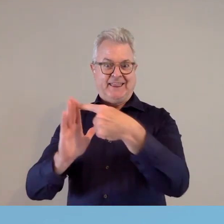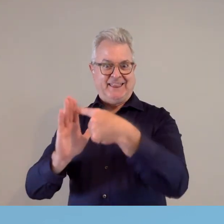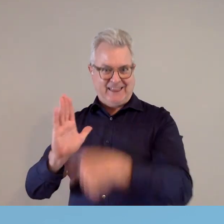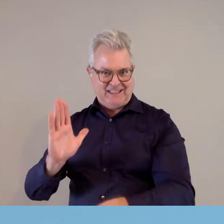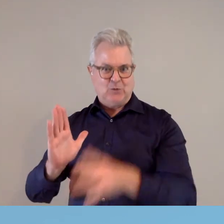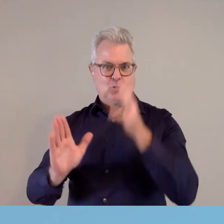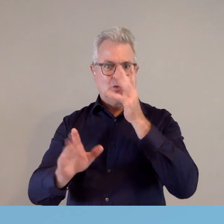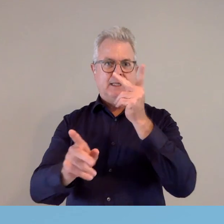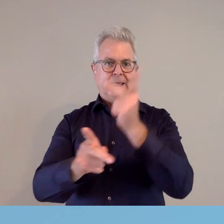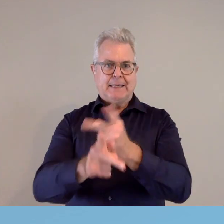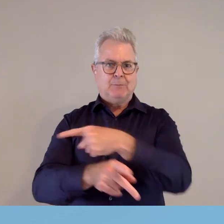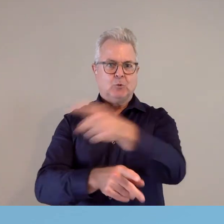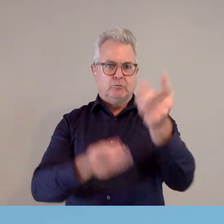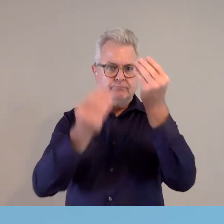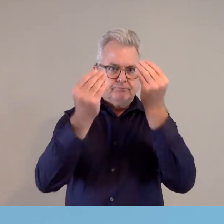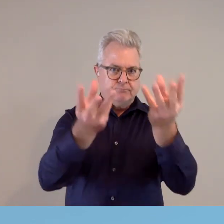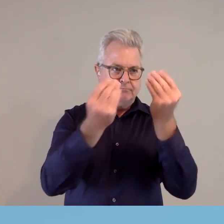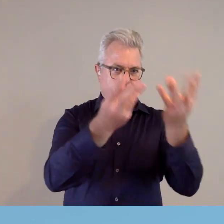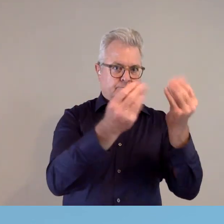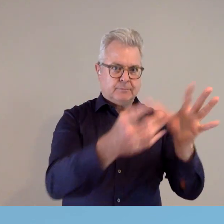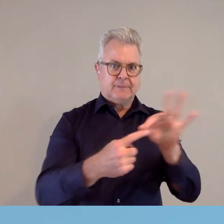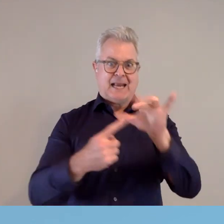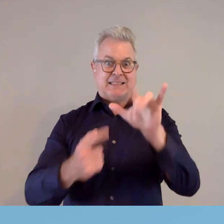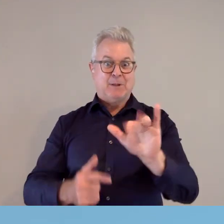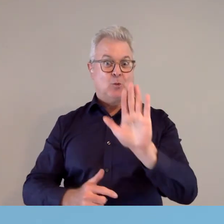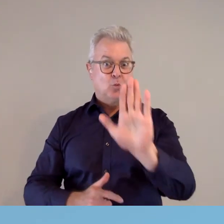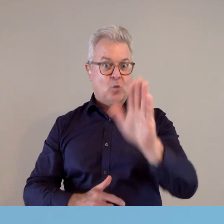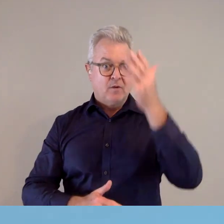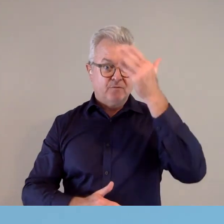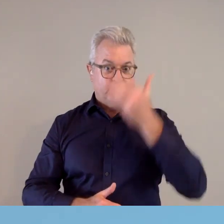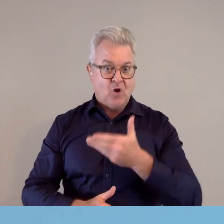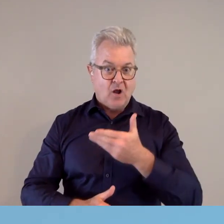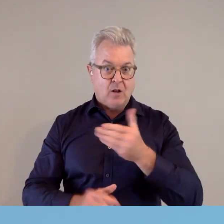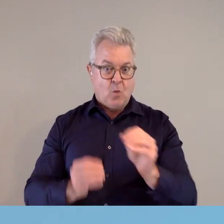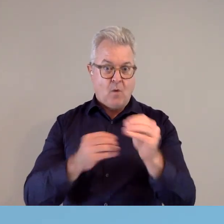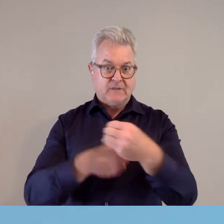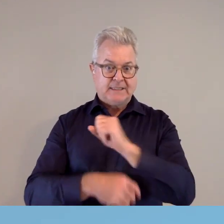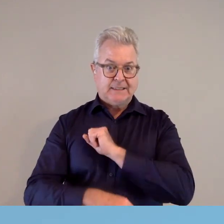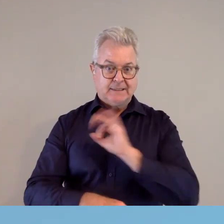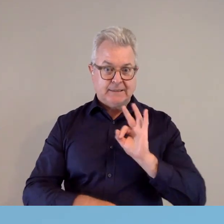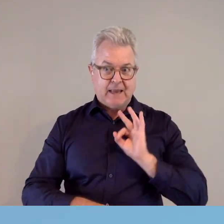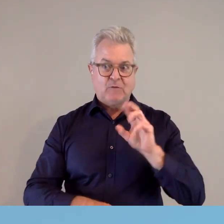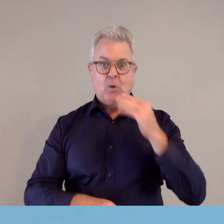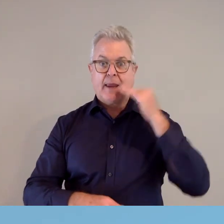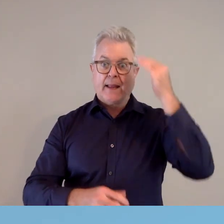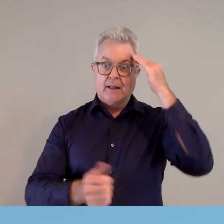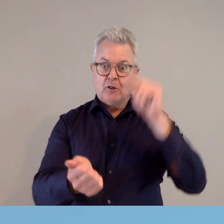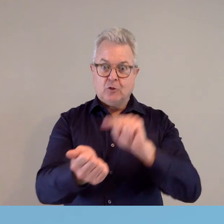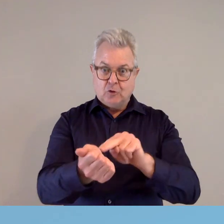easier. Because that information will keep you informed.